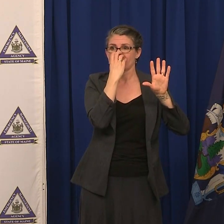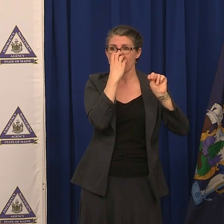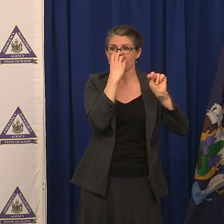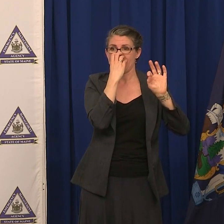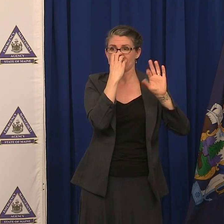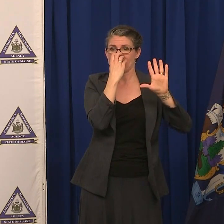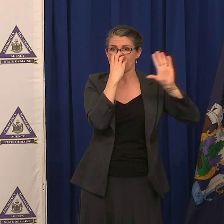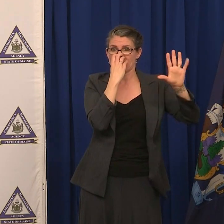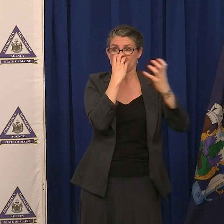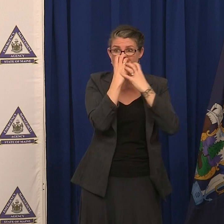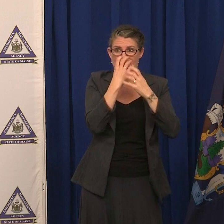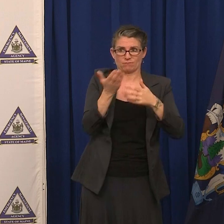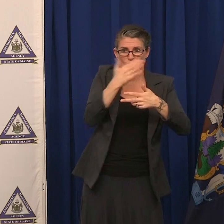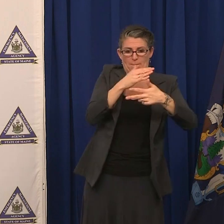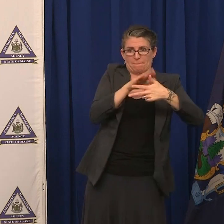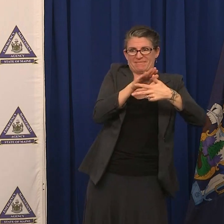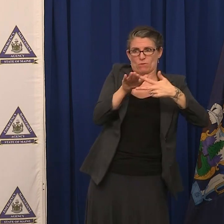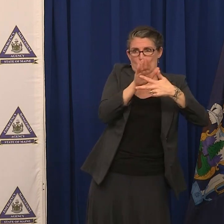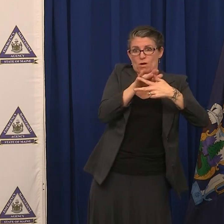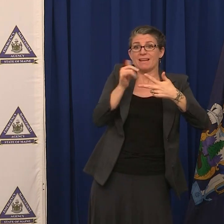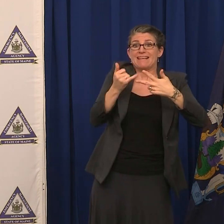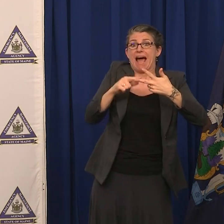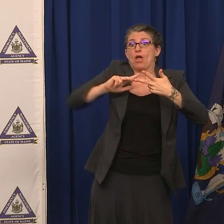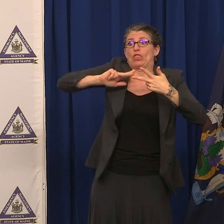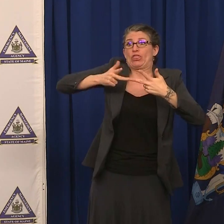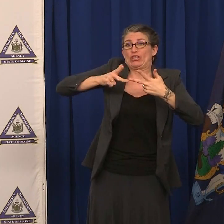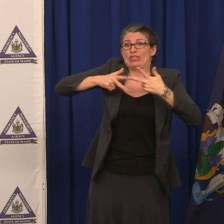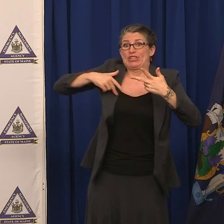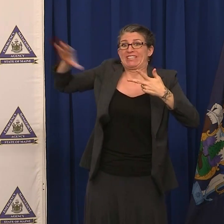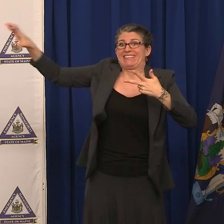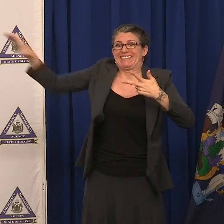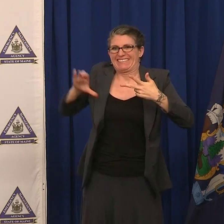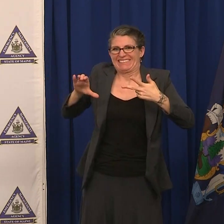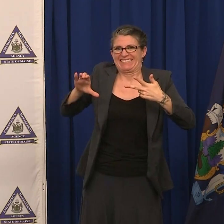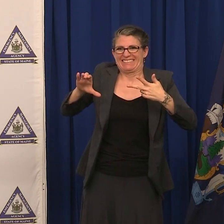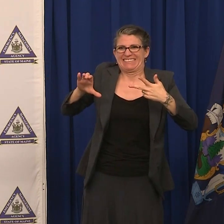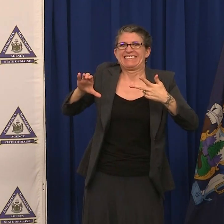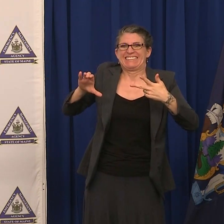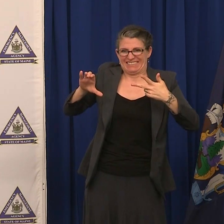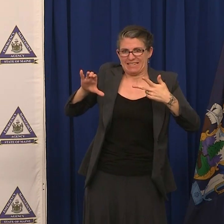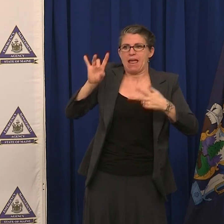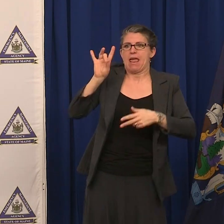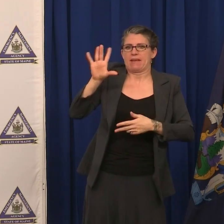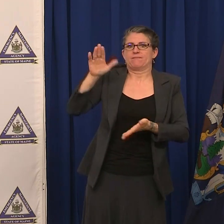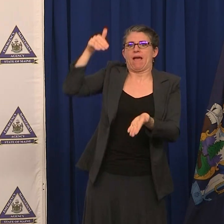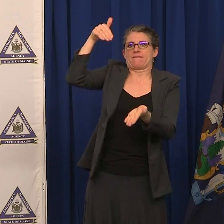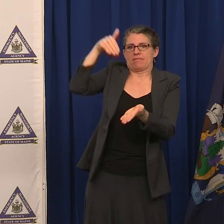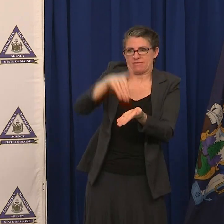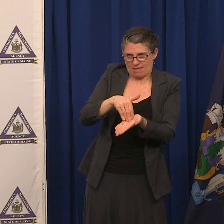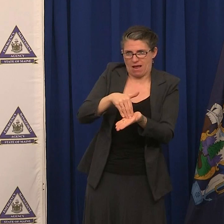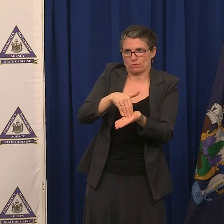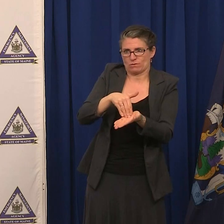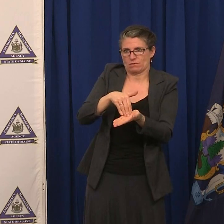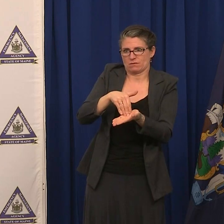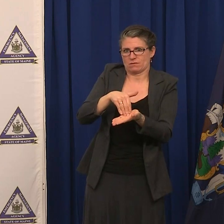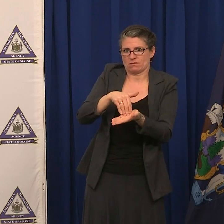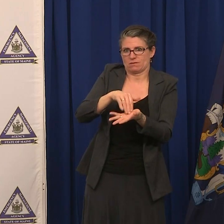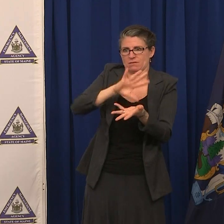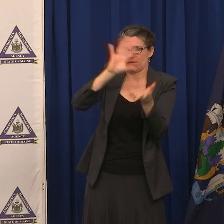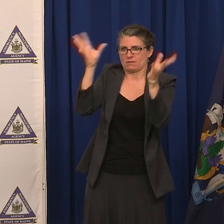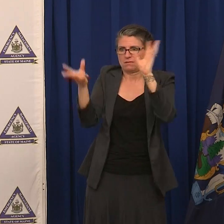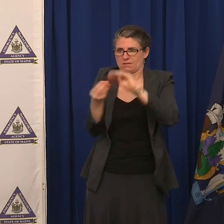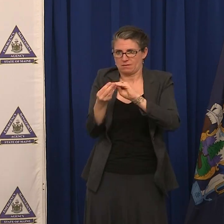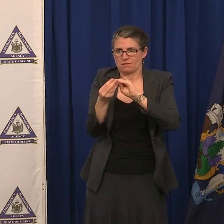So, and we'll get you additional numbers. I would like to turn to the phone and start with Don Kerrigan. Don, go ahead.